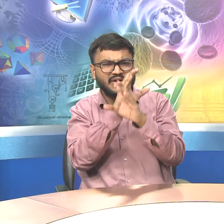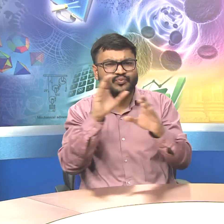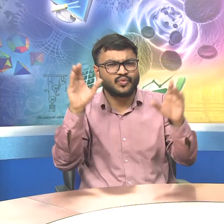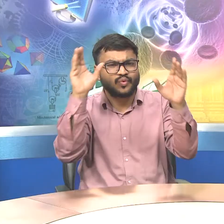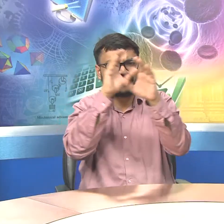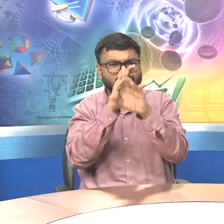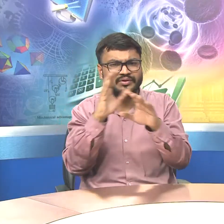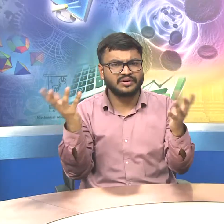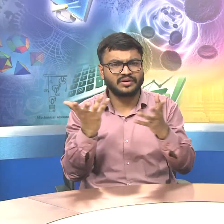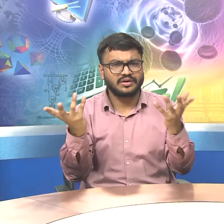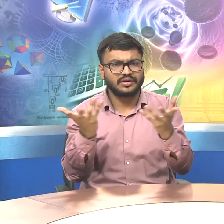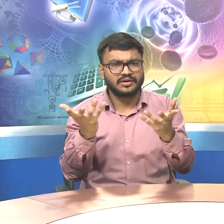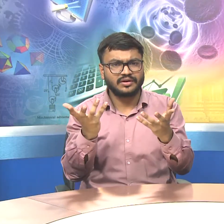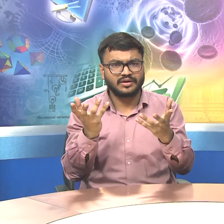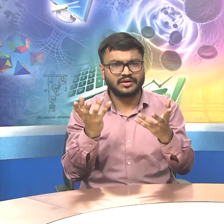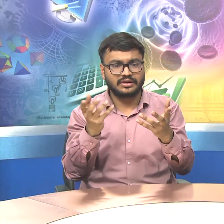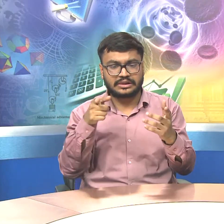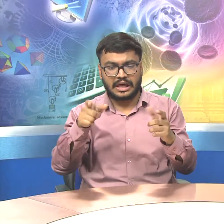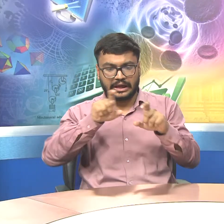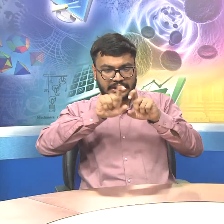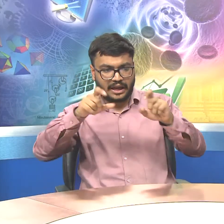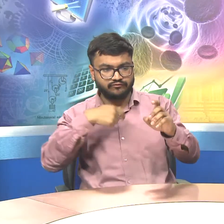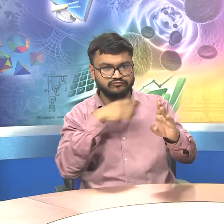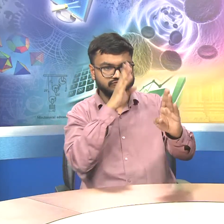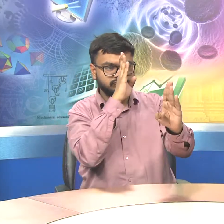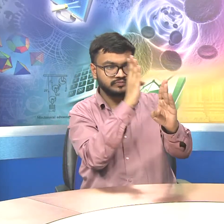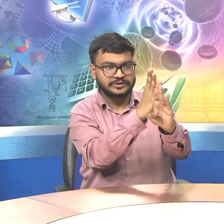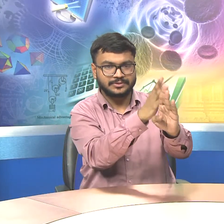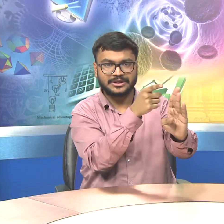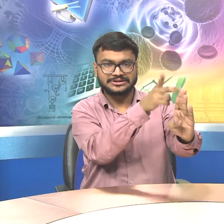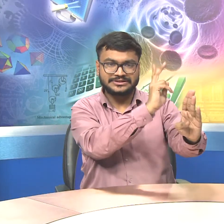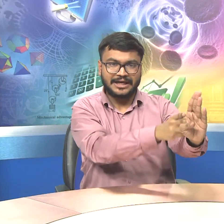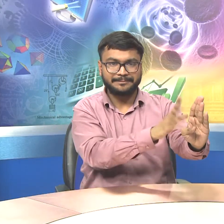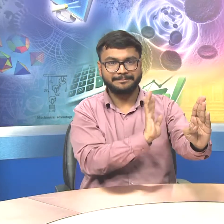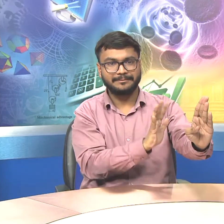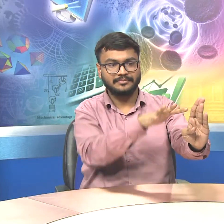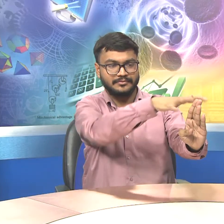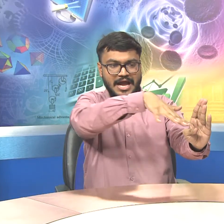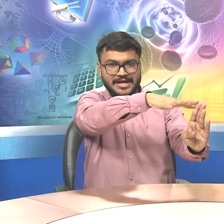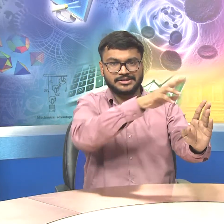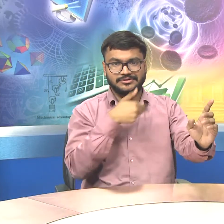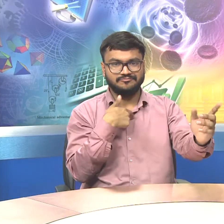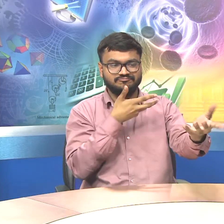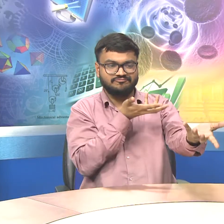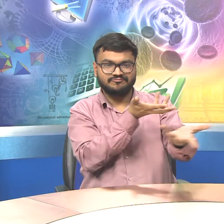the movement of the question, asking and the answering